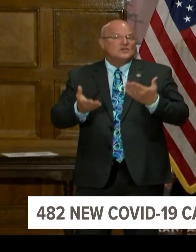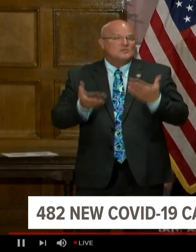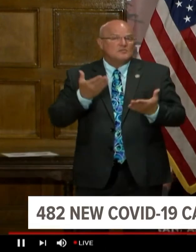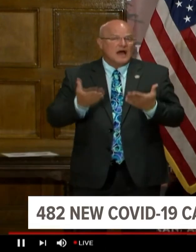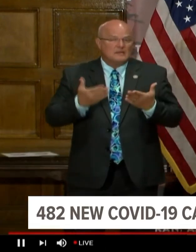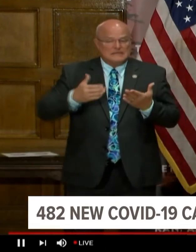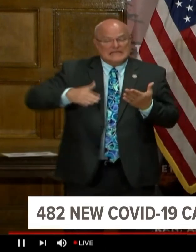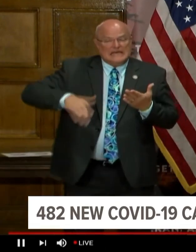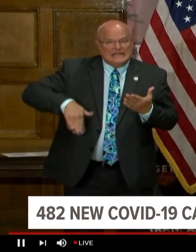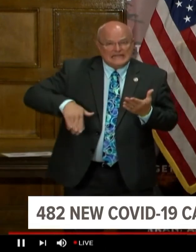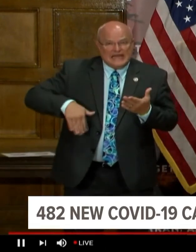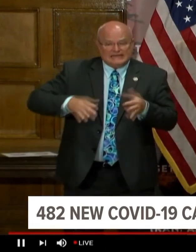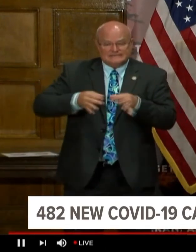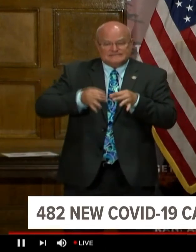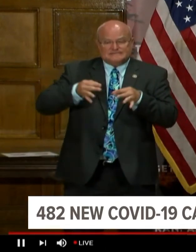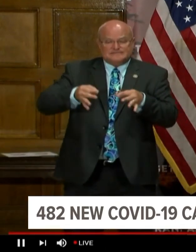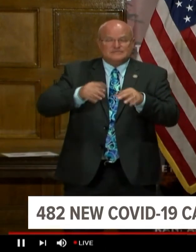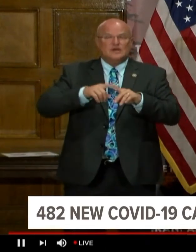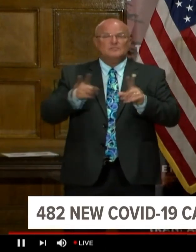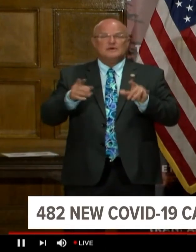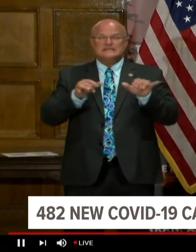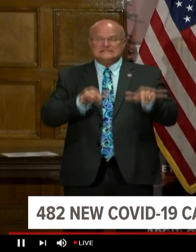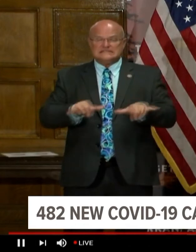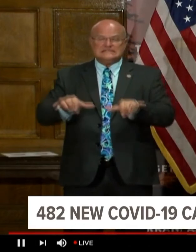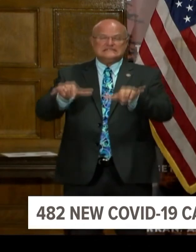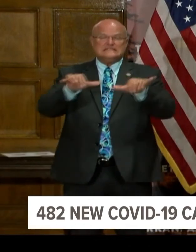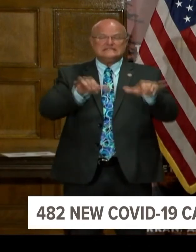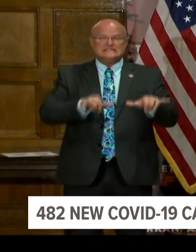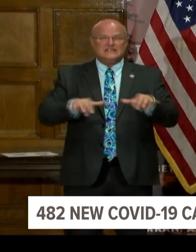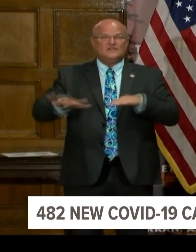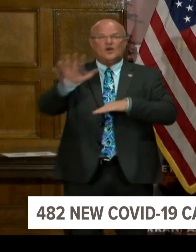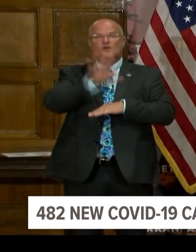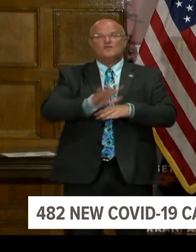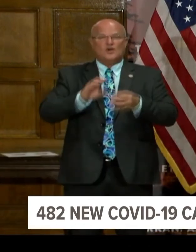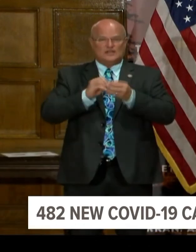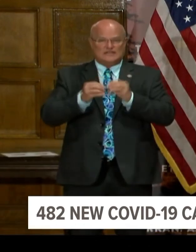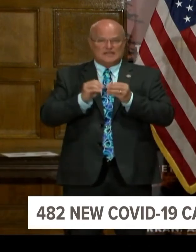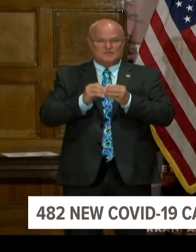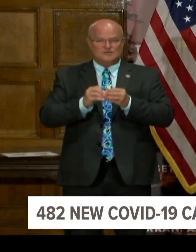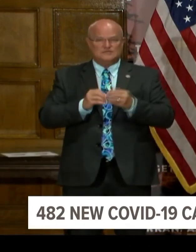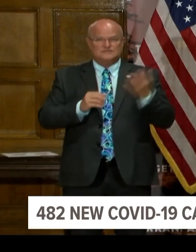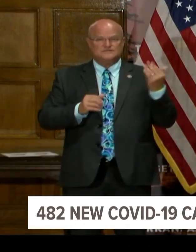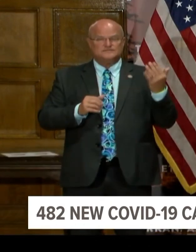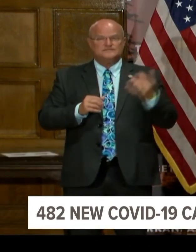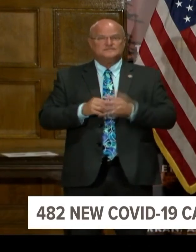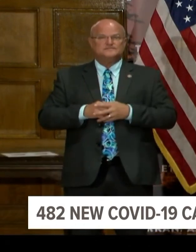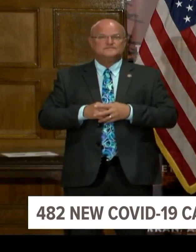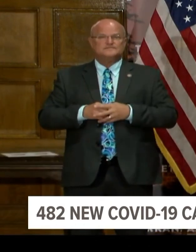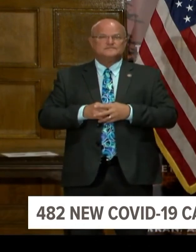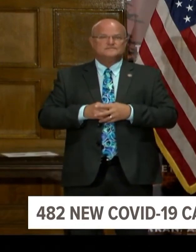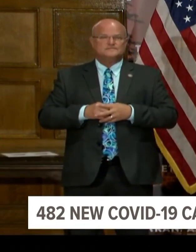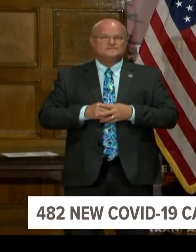be a lag, but there should be some consistency in terms of the overall numbers and the trend lines.